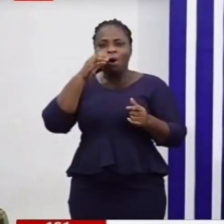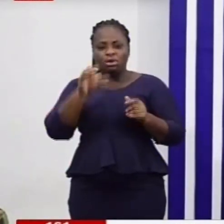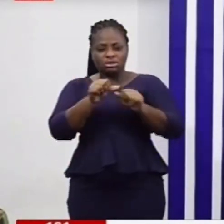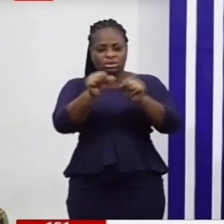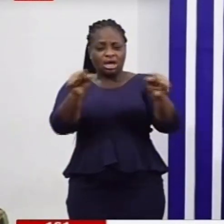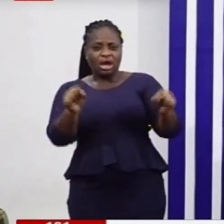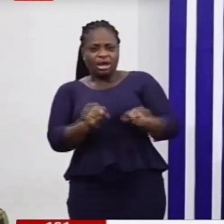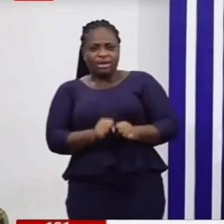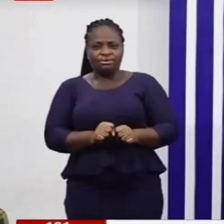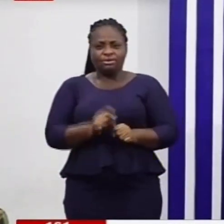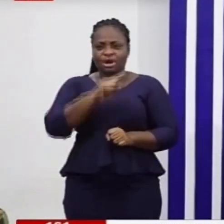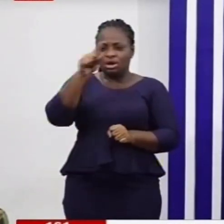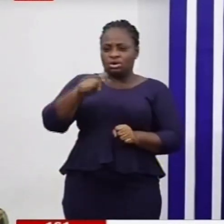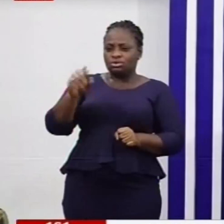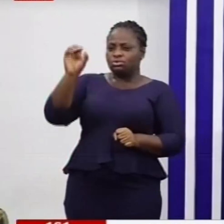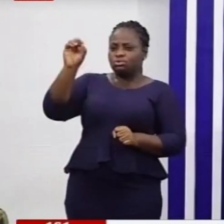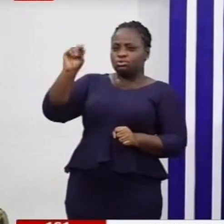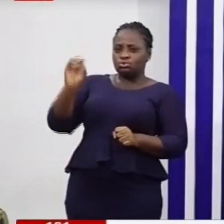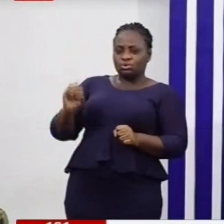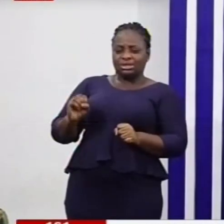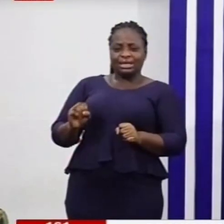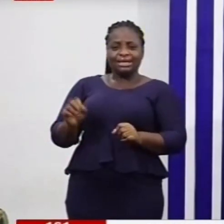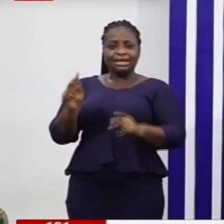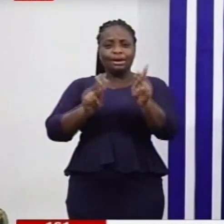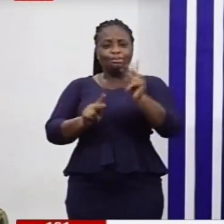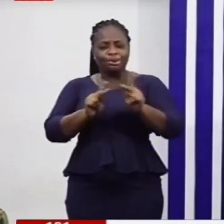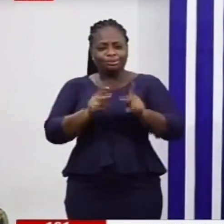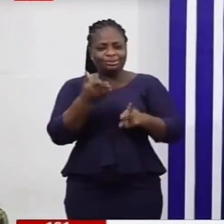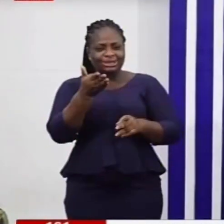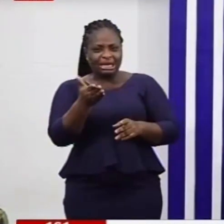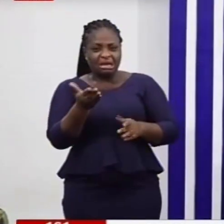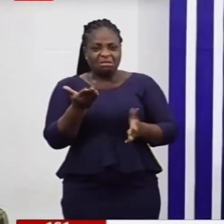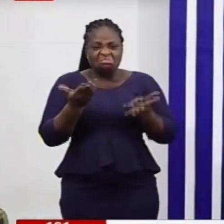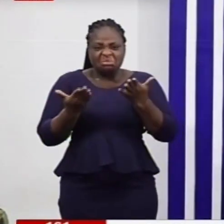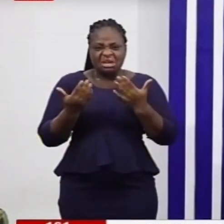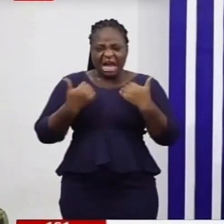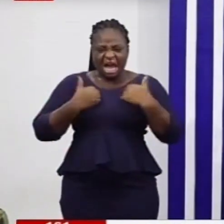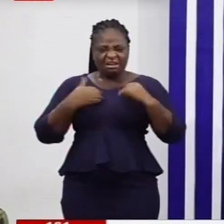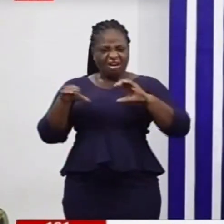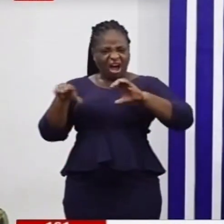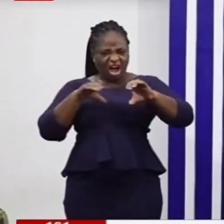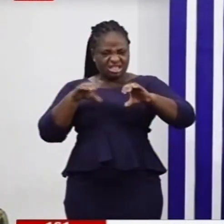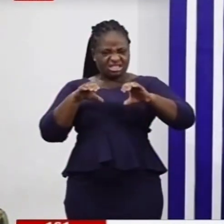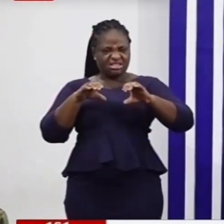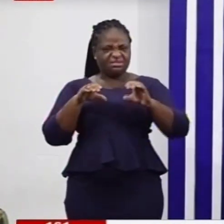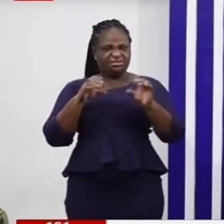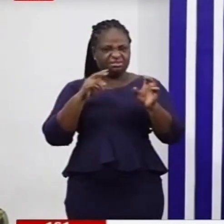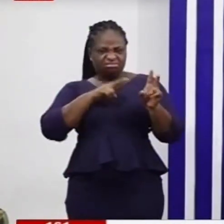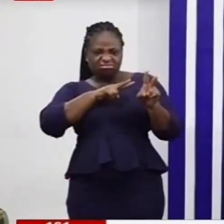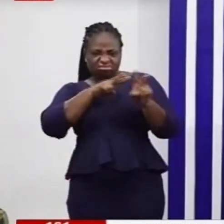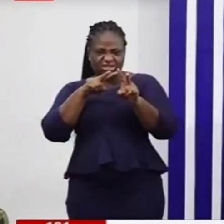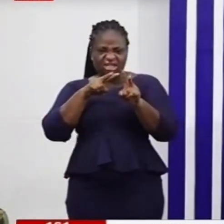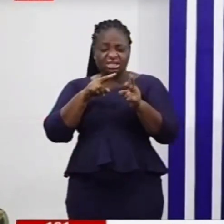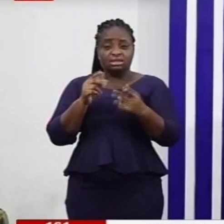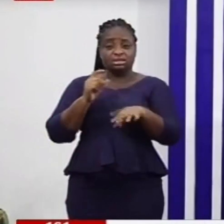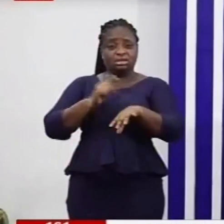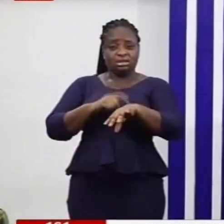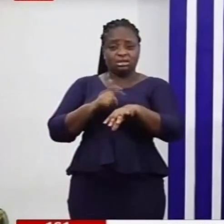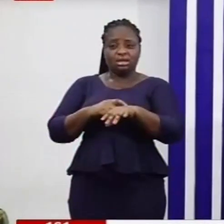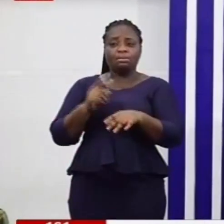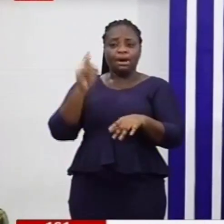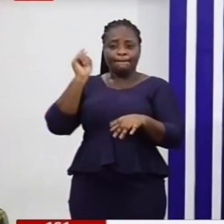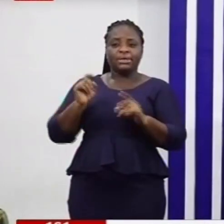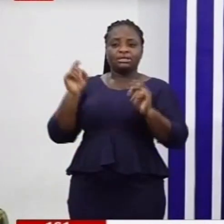zones, the neighborhoods will have some more active surveillance, during which period they will have to test. Dr.